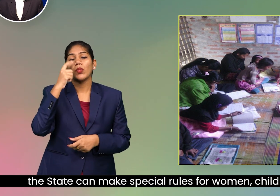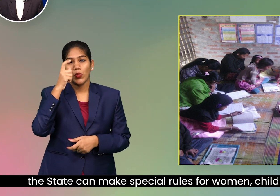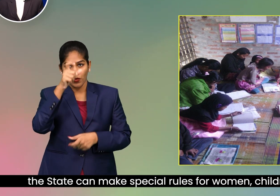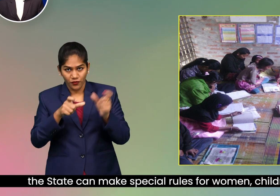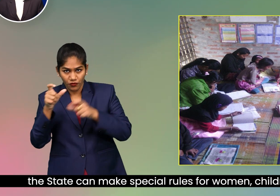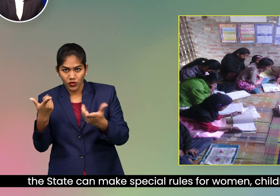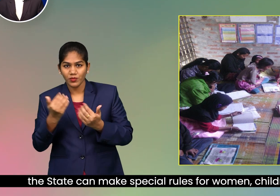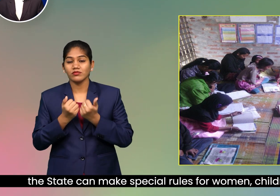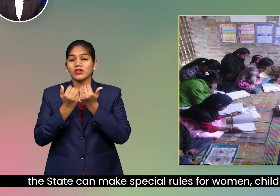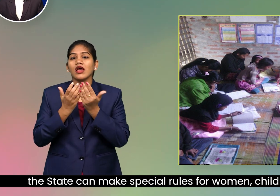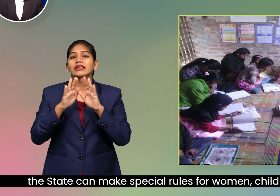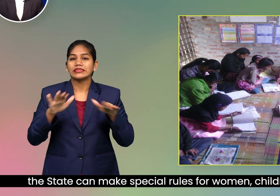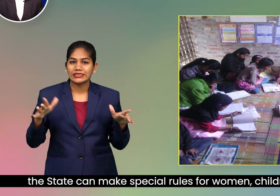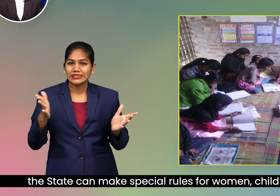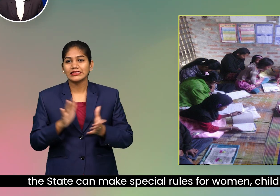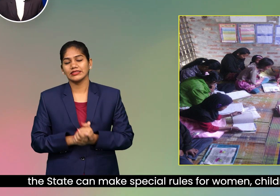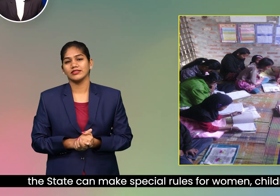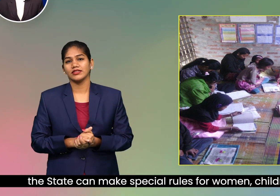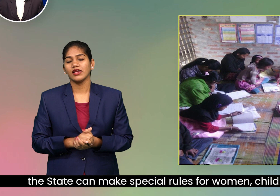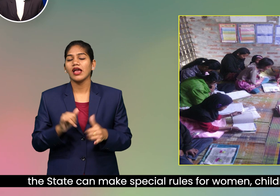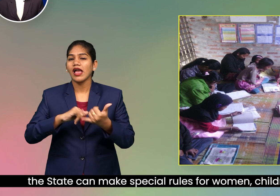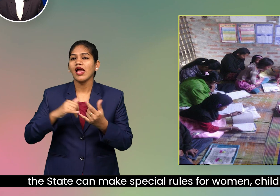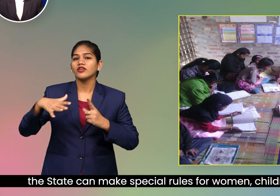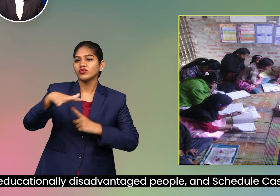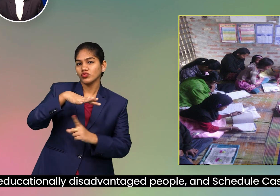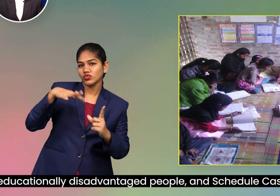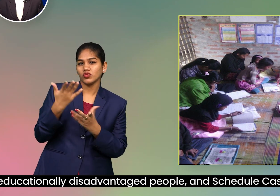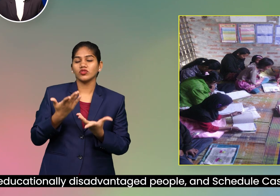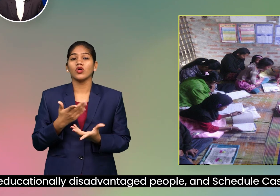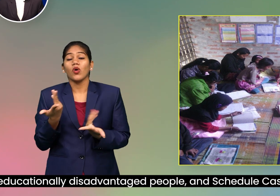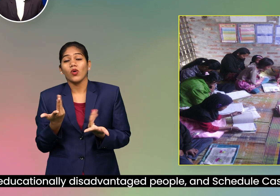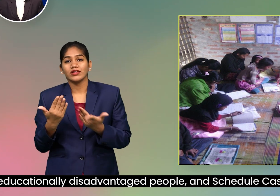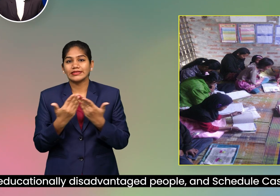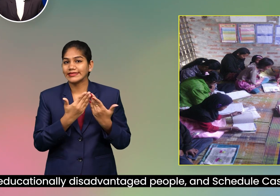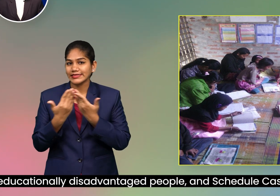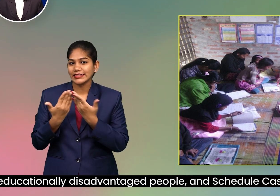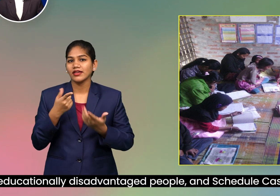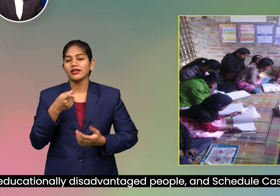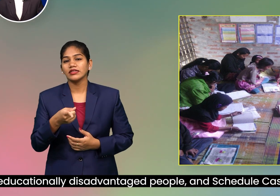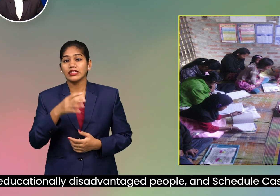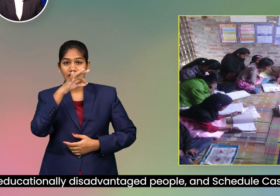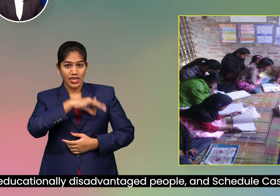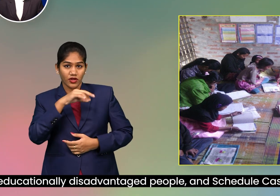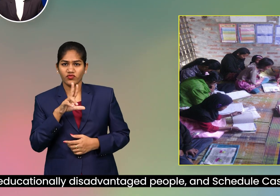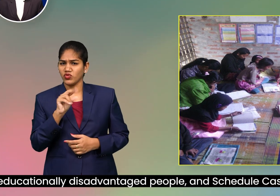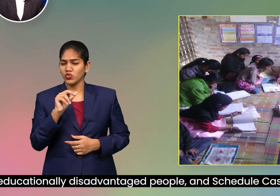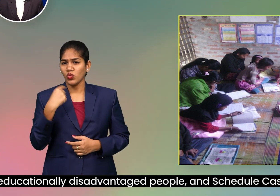children, and socially or educationally disadvantaged people